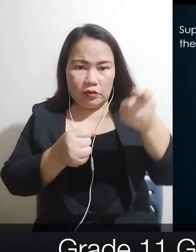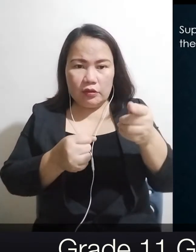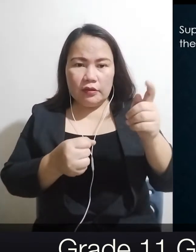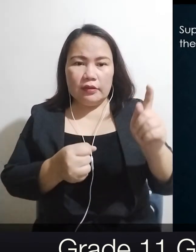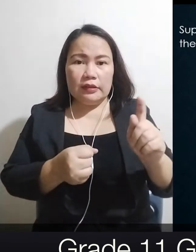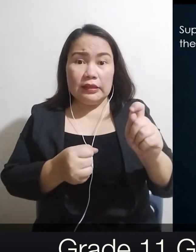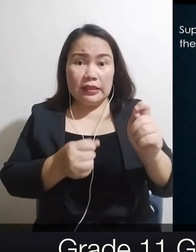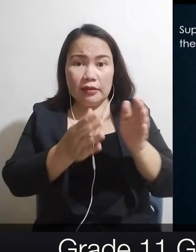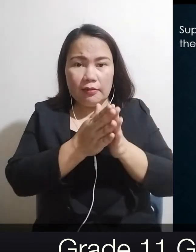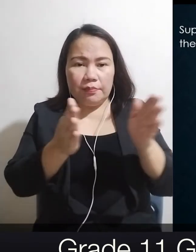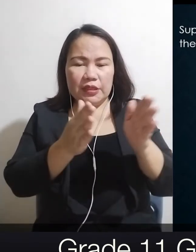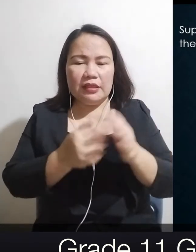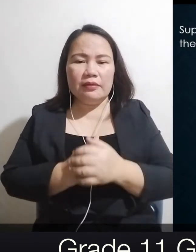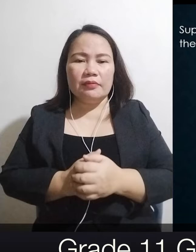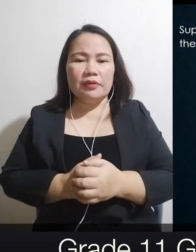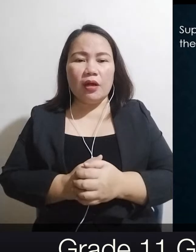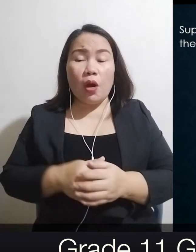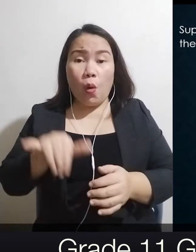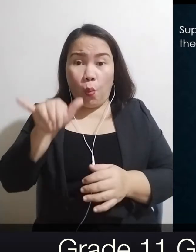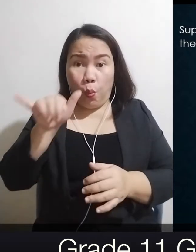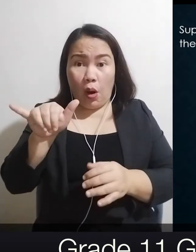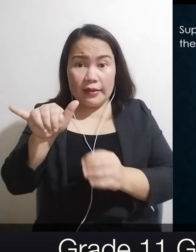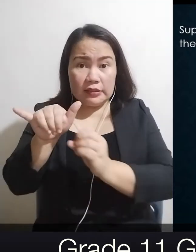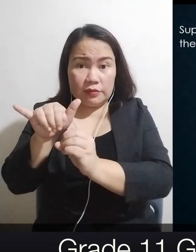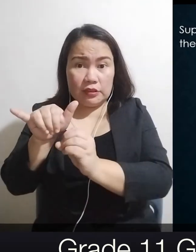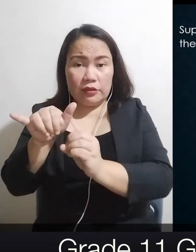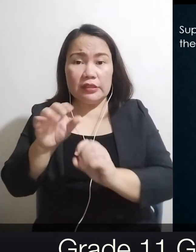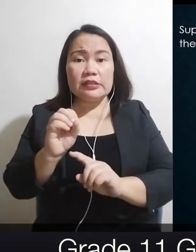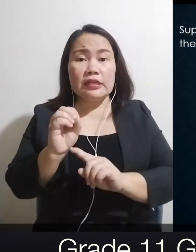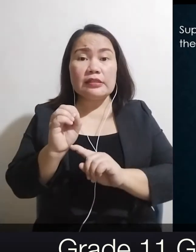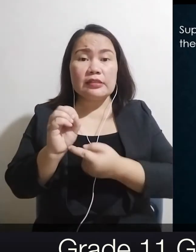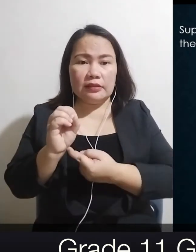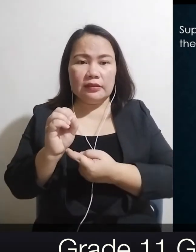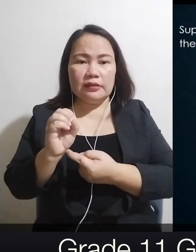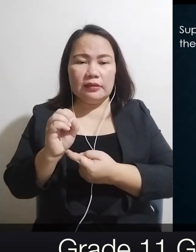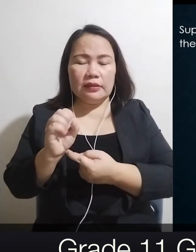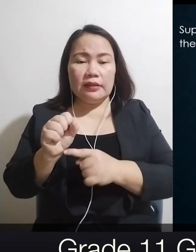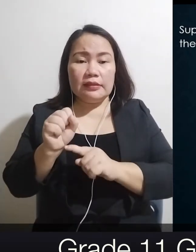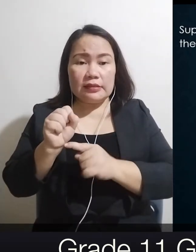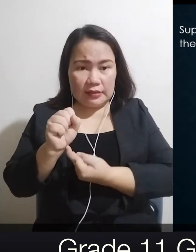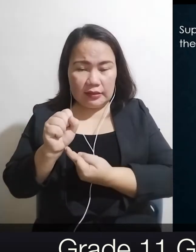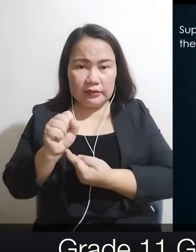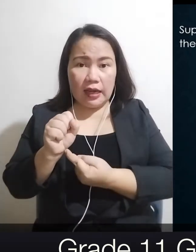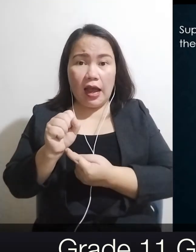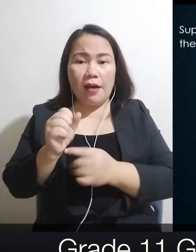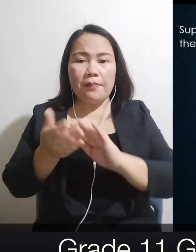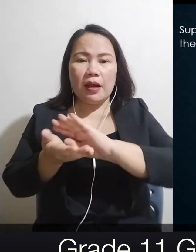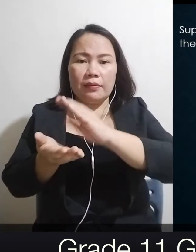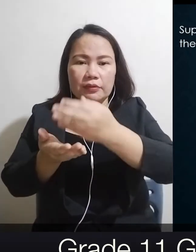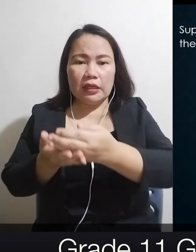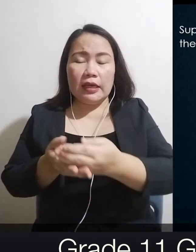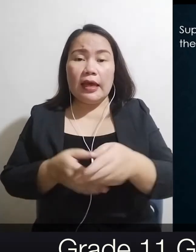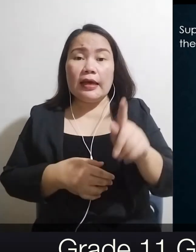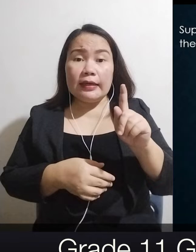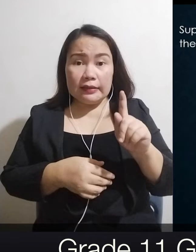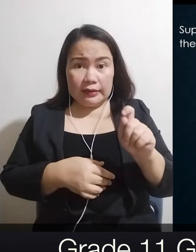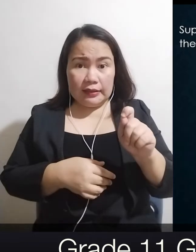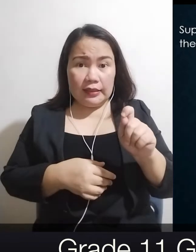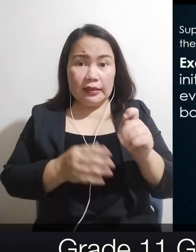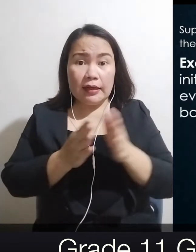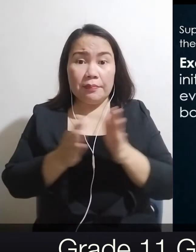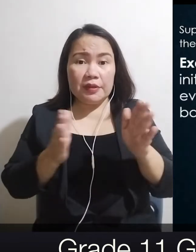Tatandaan natin yung y sub 0, that is the initial amount, raised to t over t. So, yung capital letter t, that is the units of